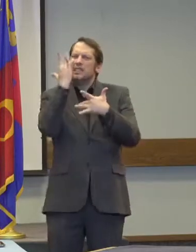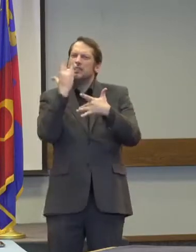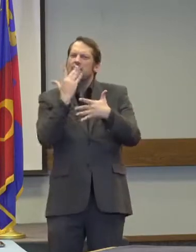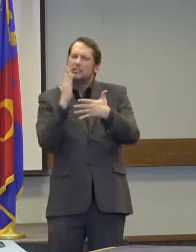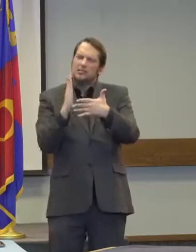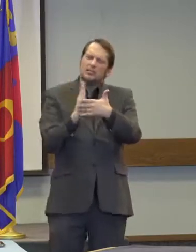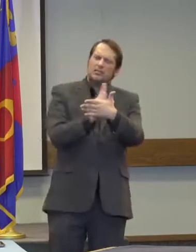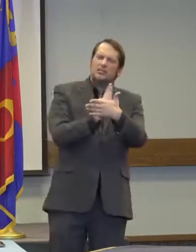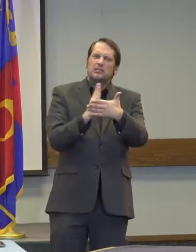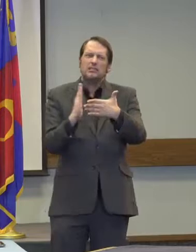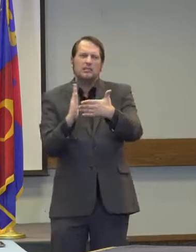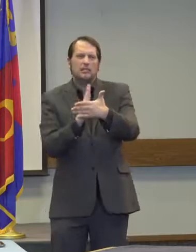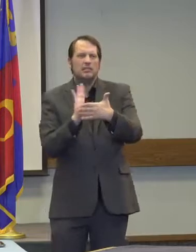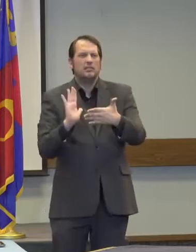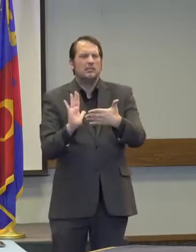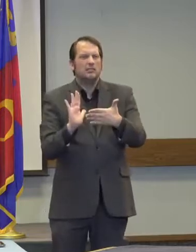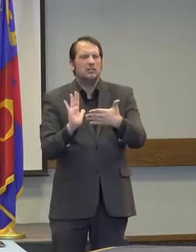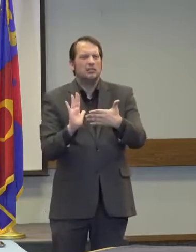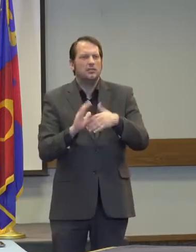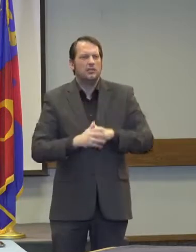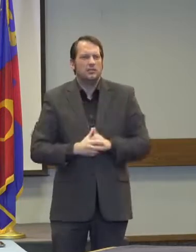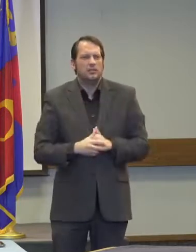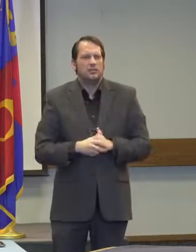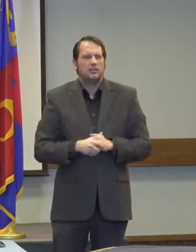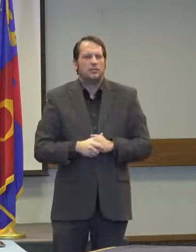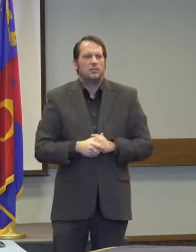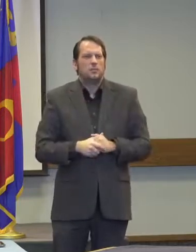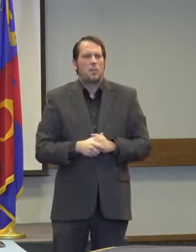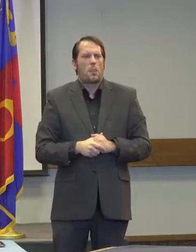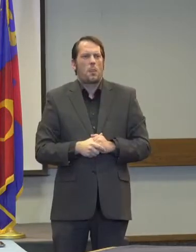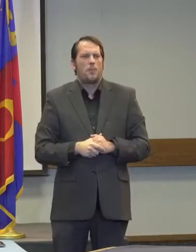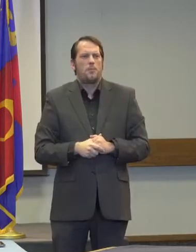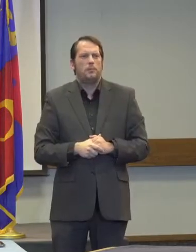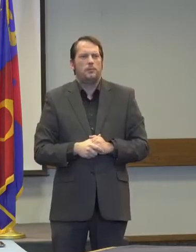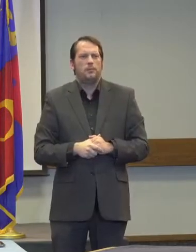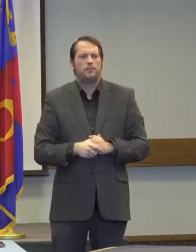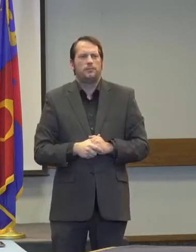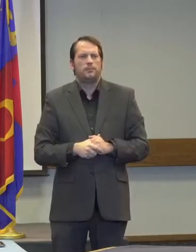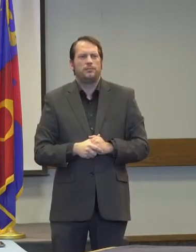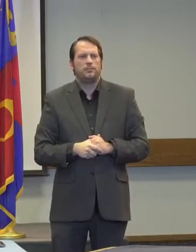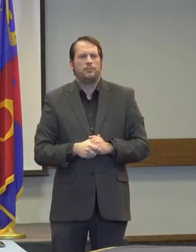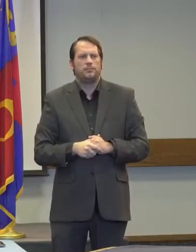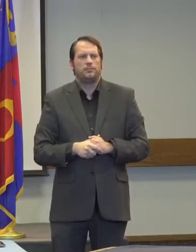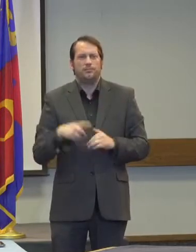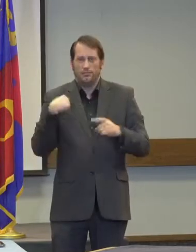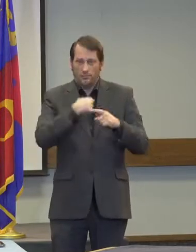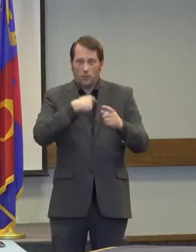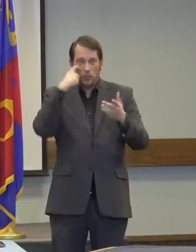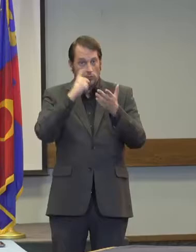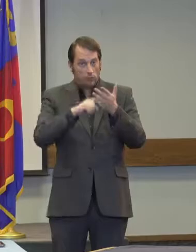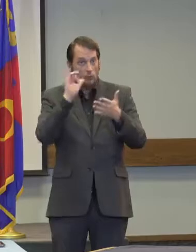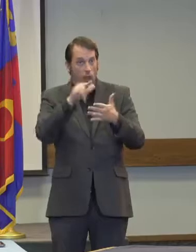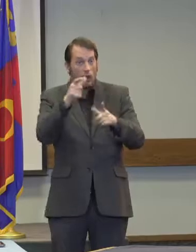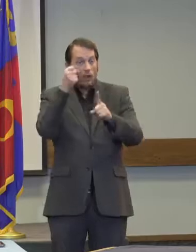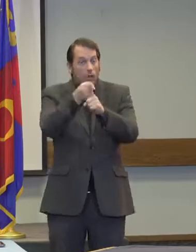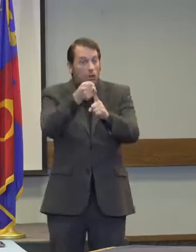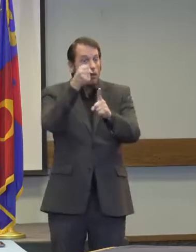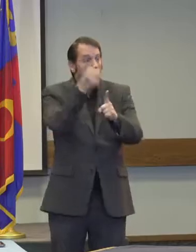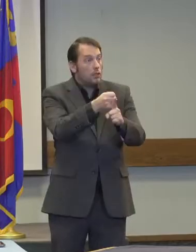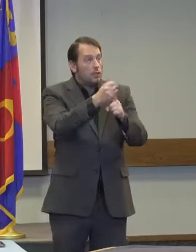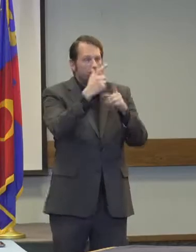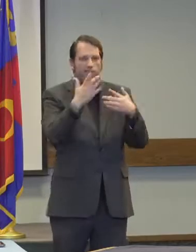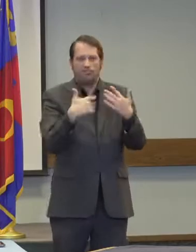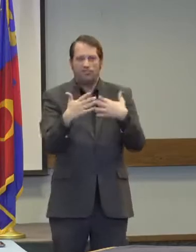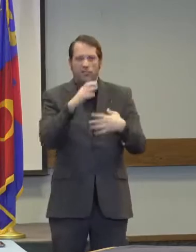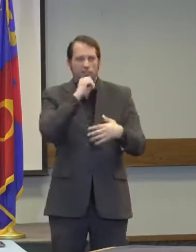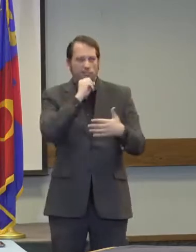true. But what we have noticed is that this has impacted age across the age spectrum. Our youngest case reported today was